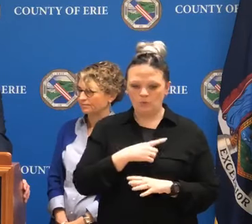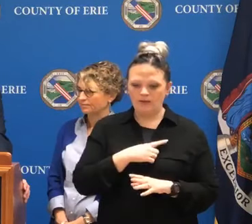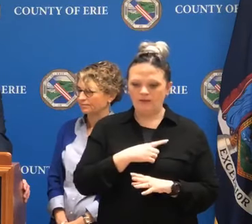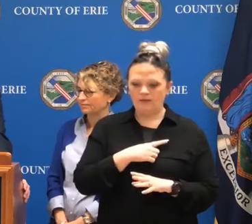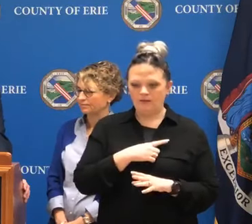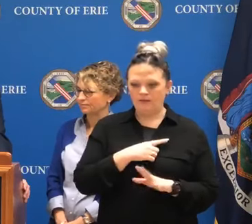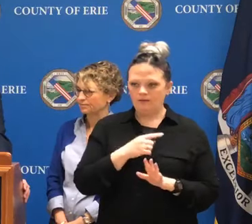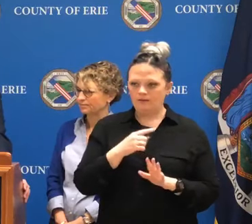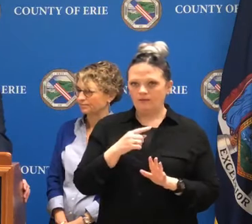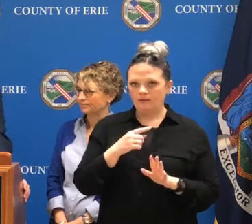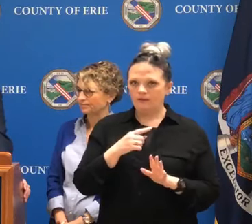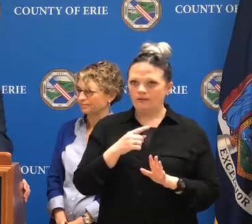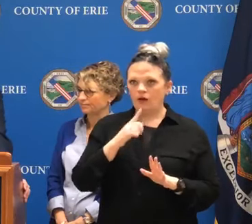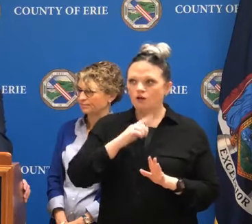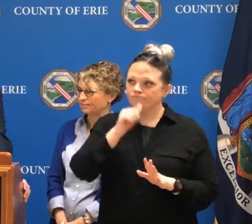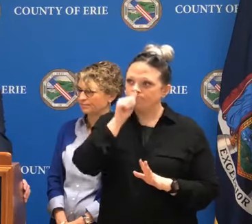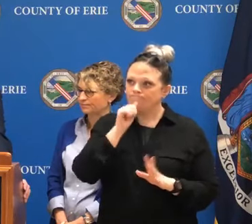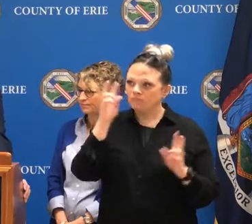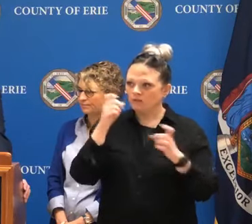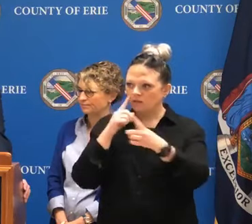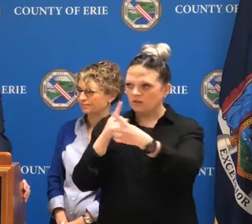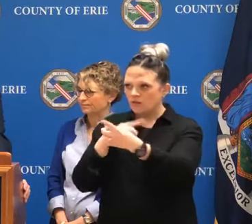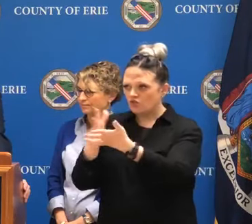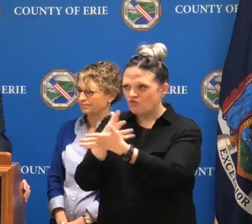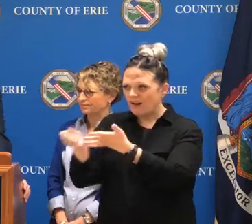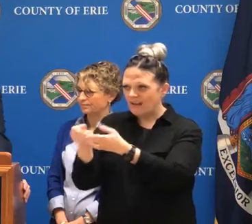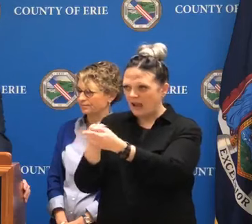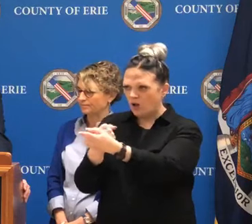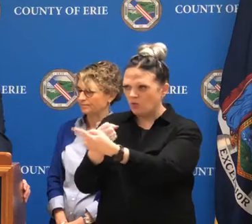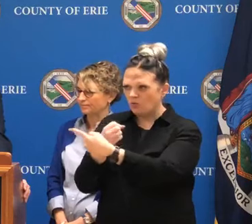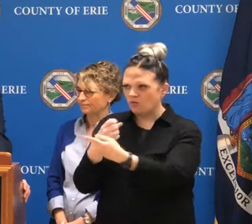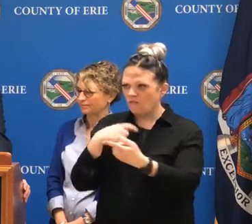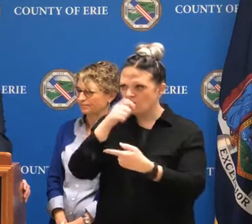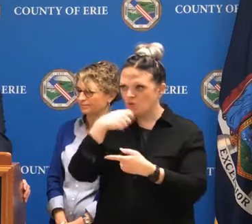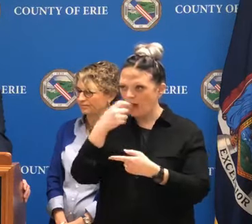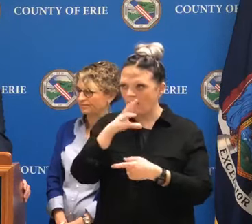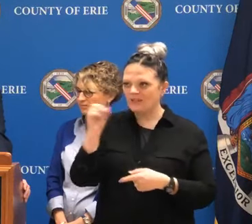This is an issue we're dealing with. You're running out of the reagent. And the swabs.